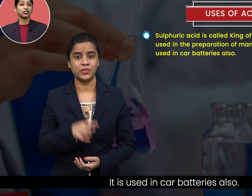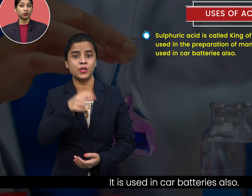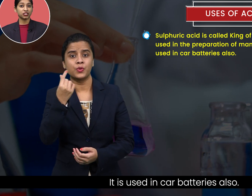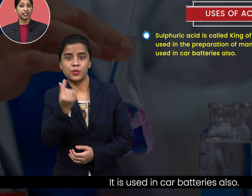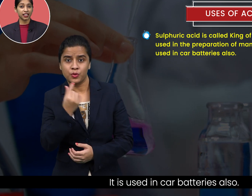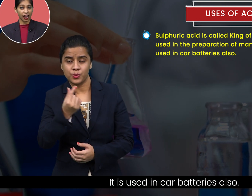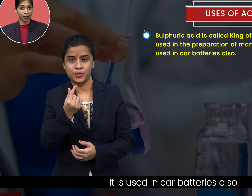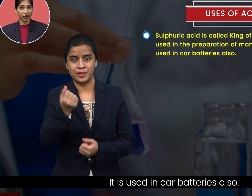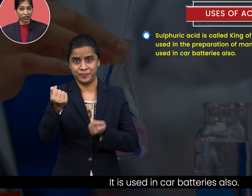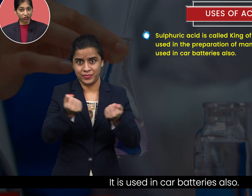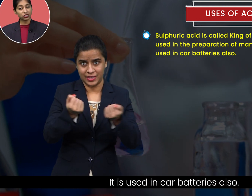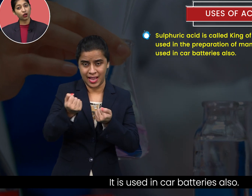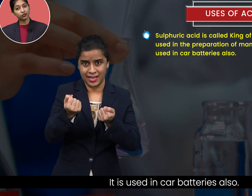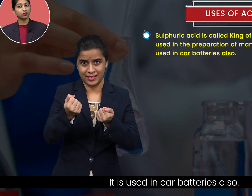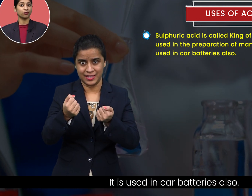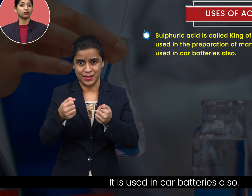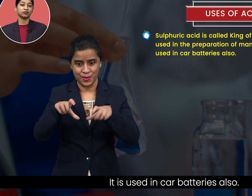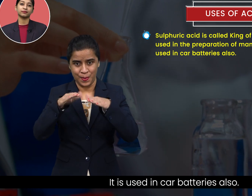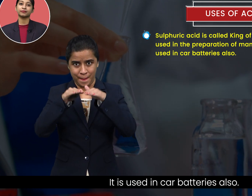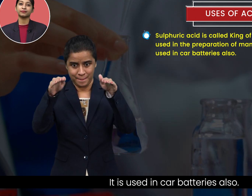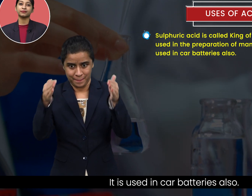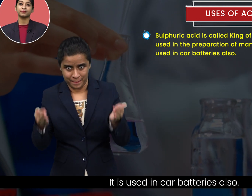It is used in car batteries also.